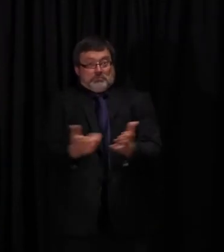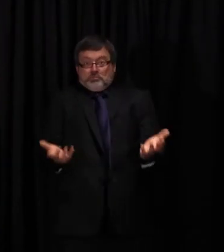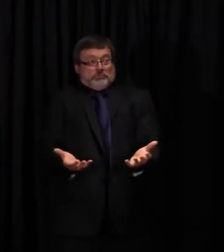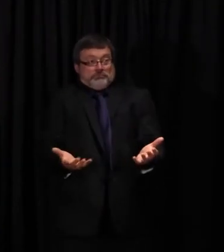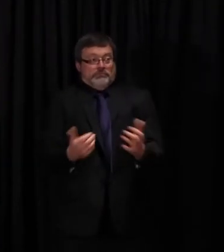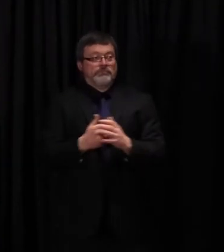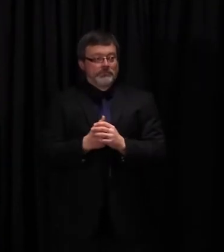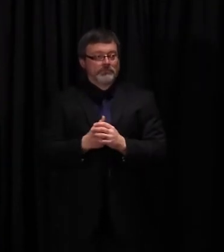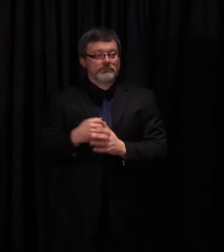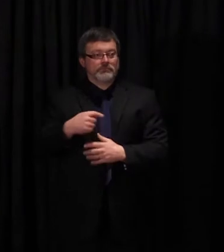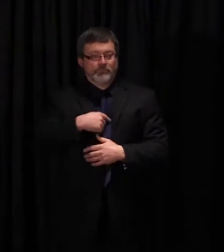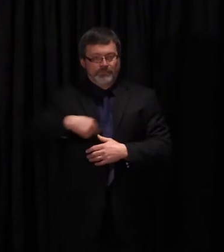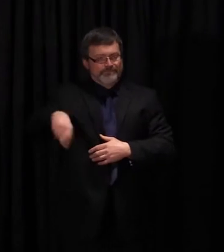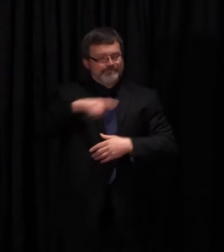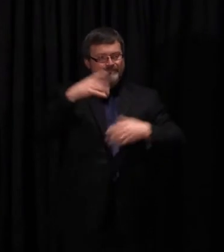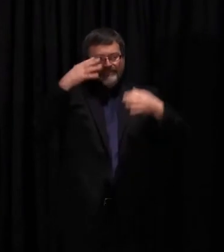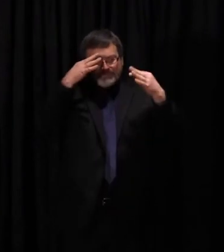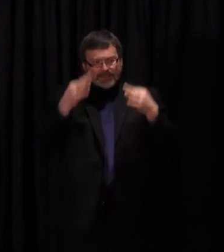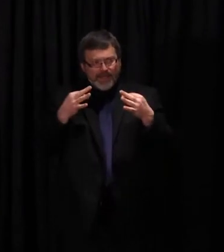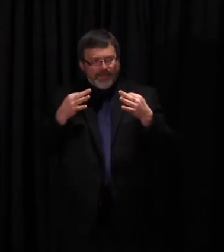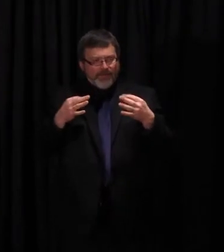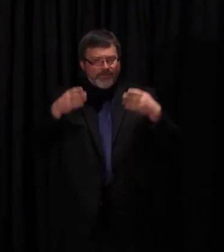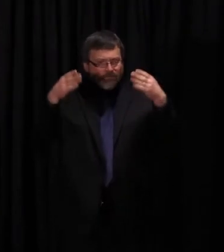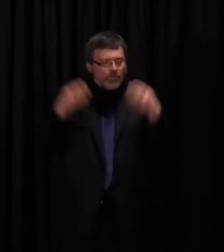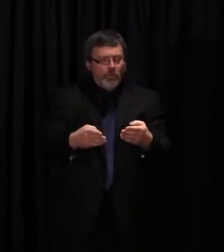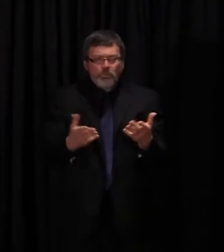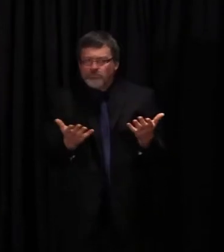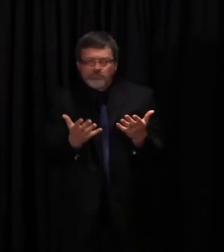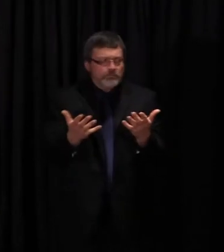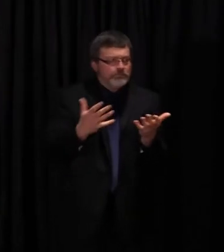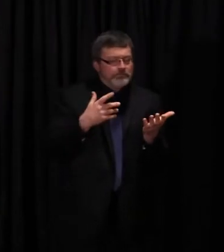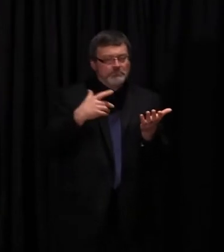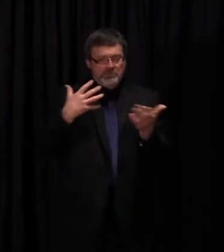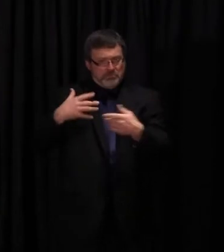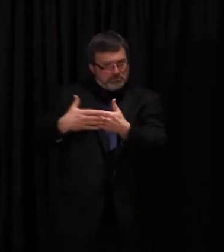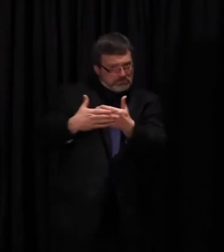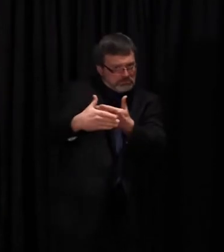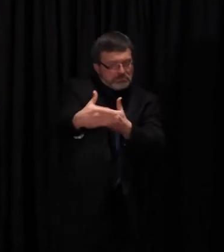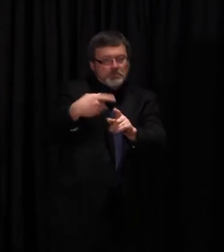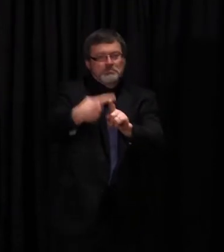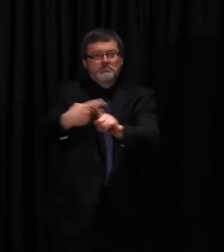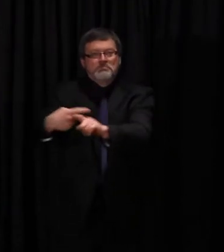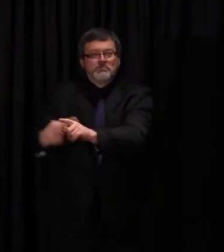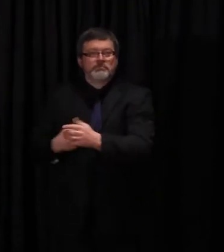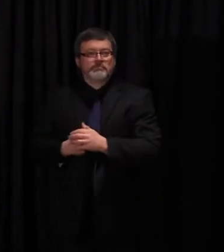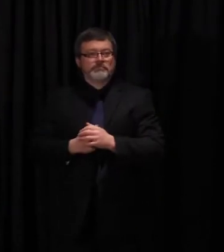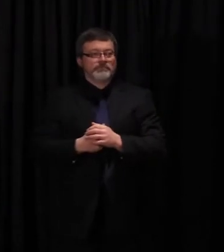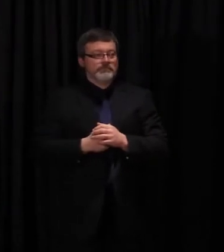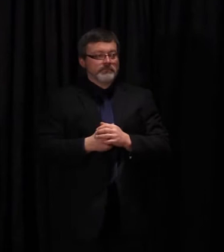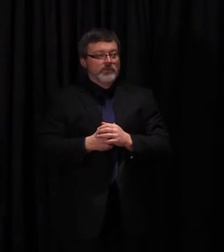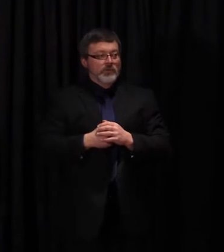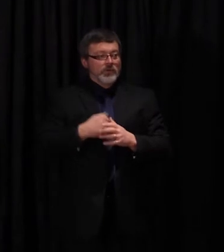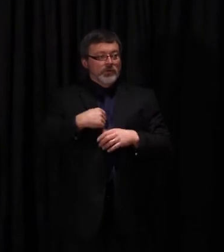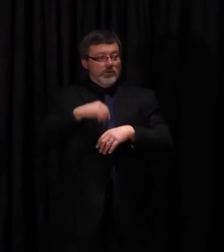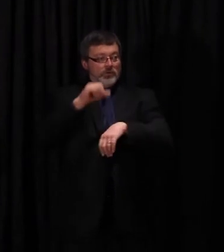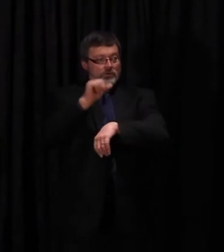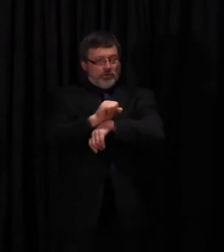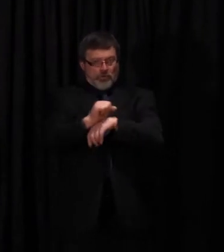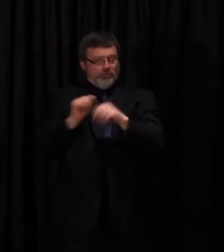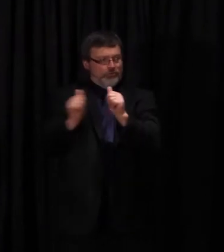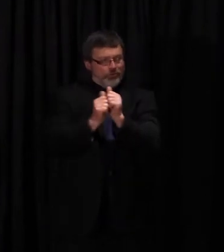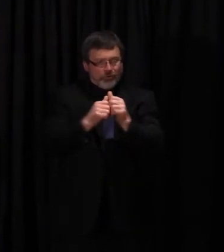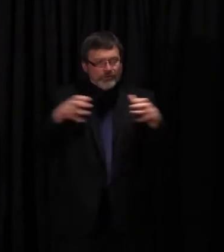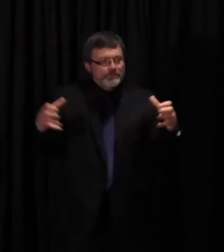to decide where we'll focus over the coming months. Which challenges we'll work on, and those we'll